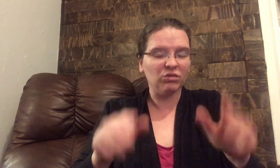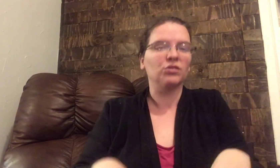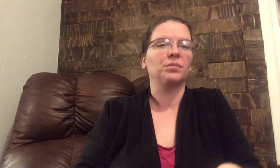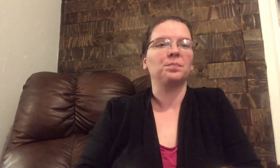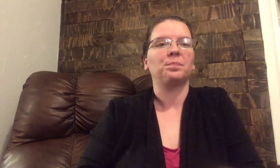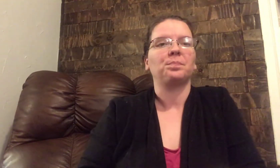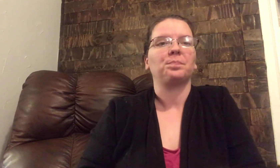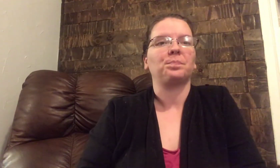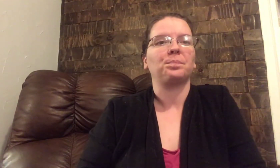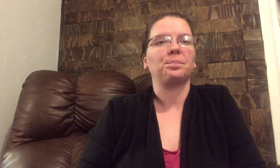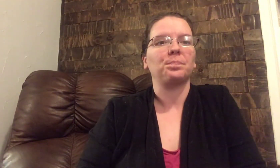it.